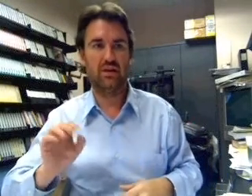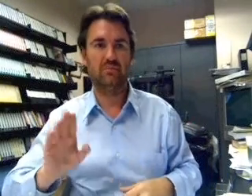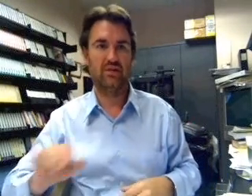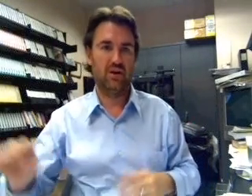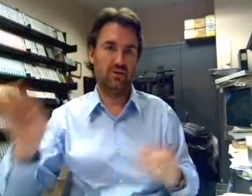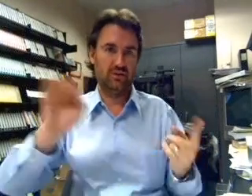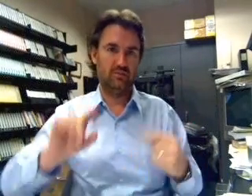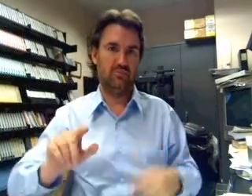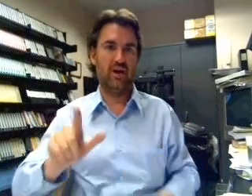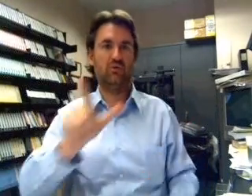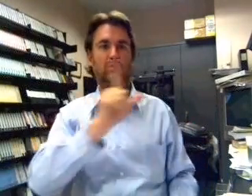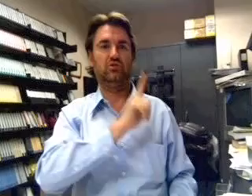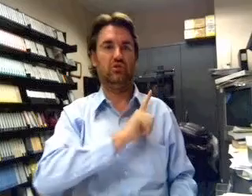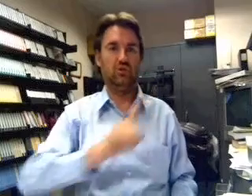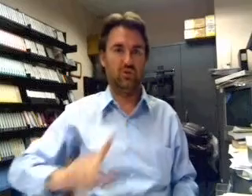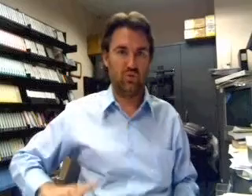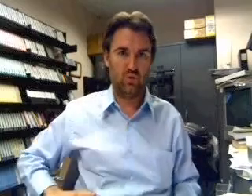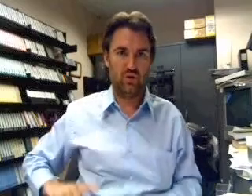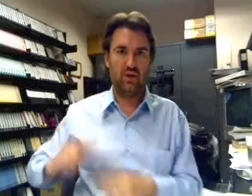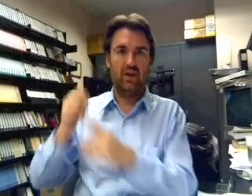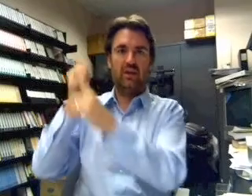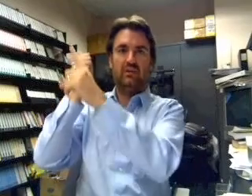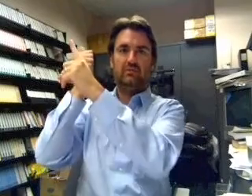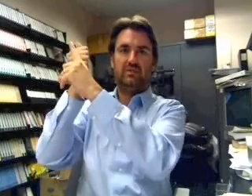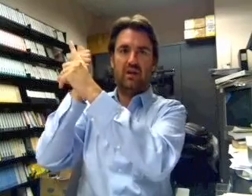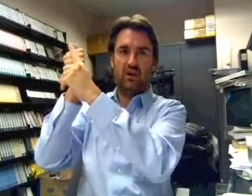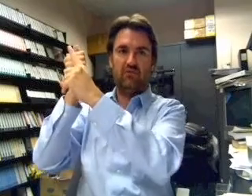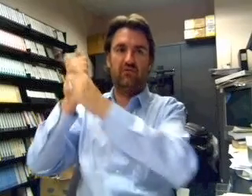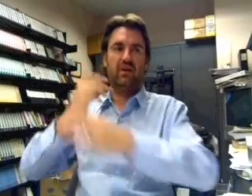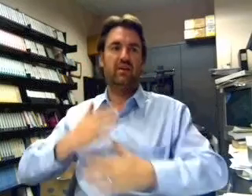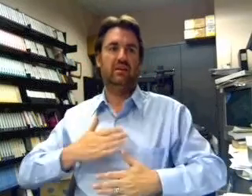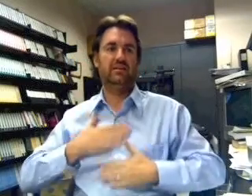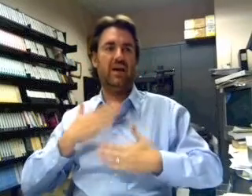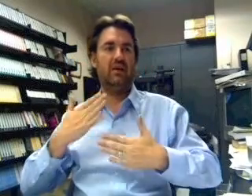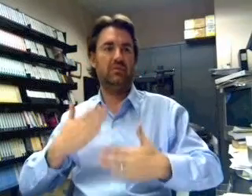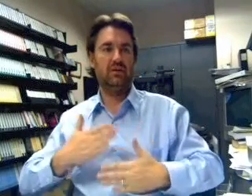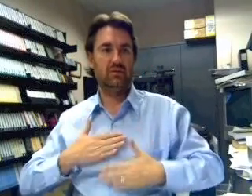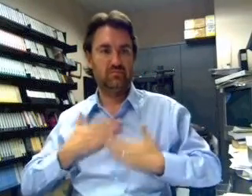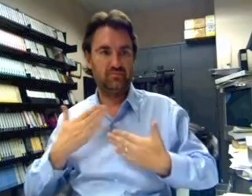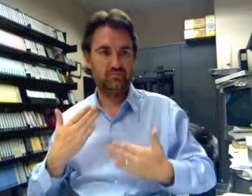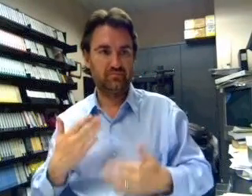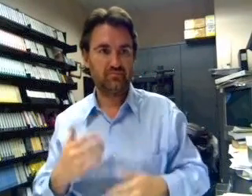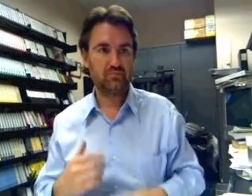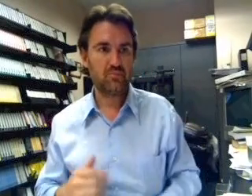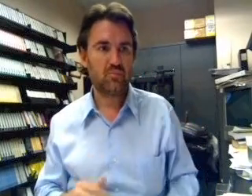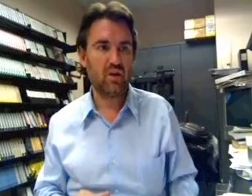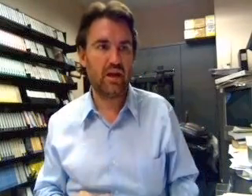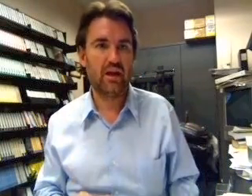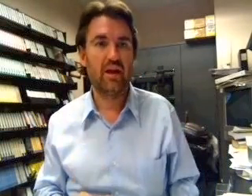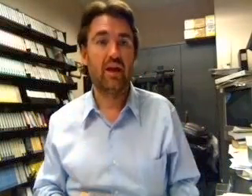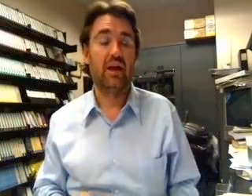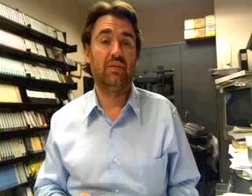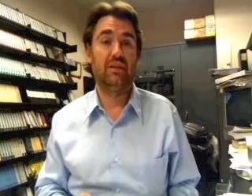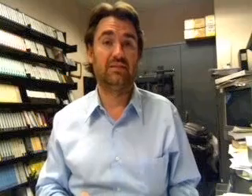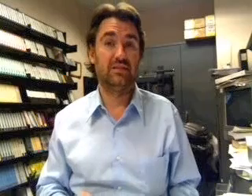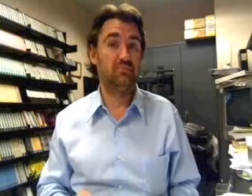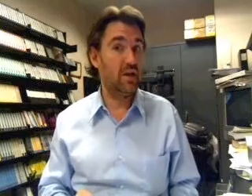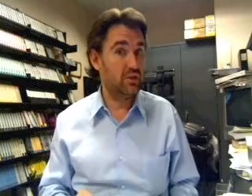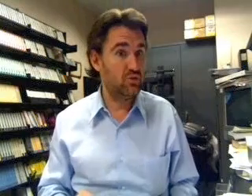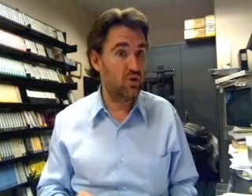comes out a little bit backwards. The Lord himself is happy. Okay? And then it says, but you don't